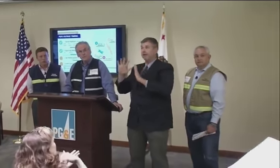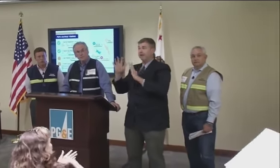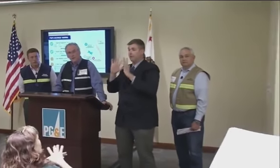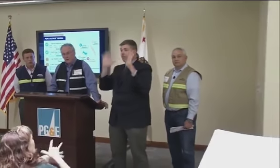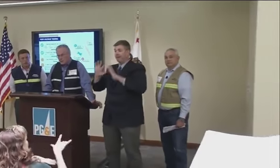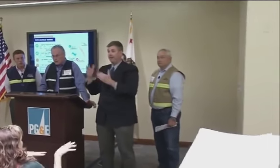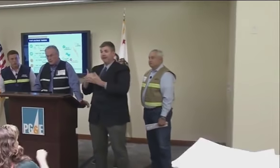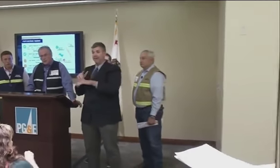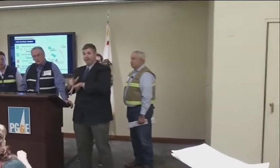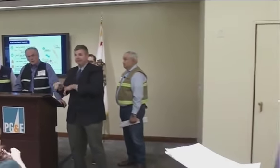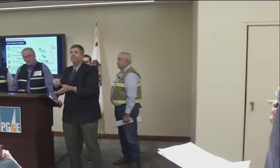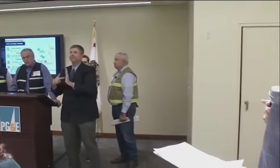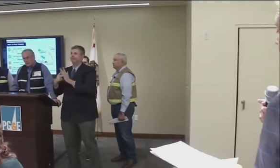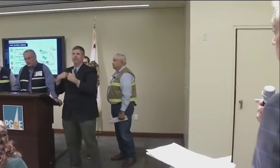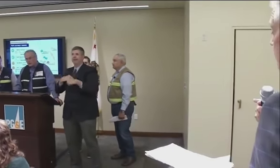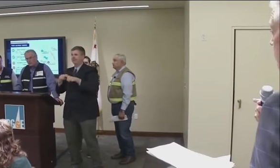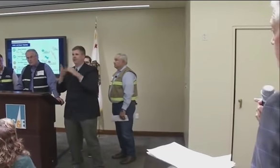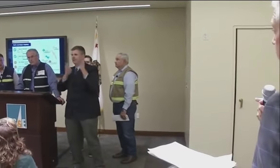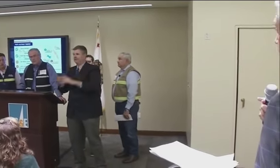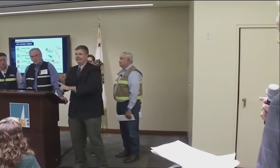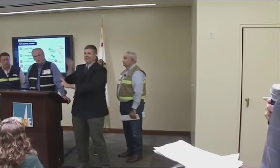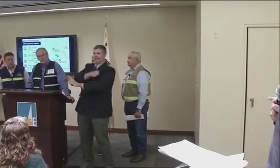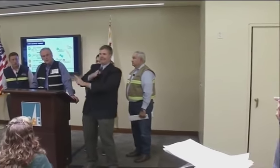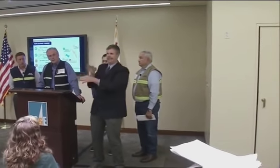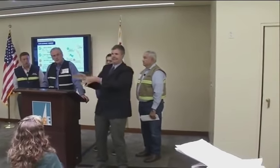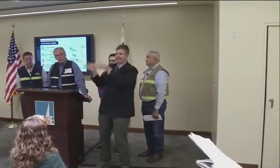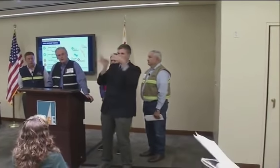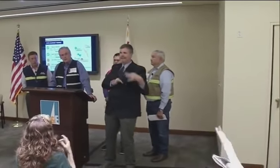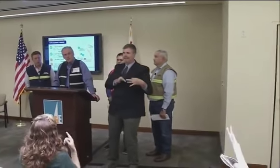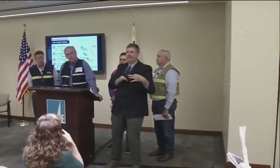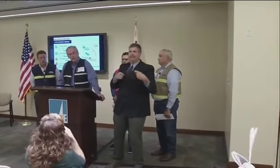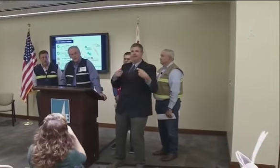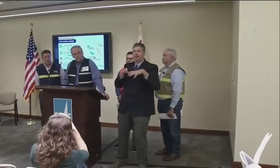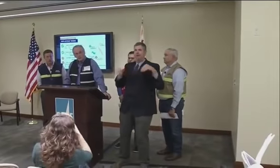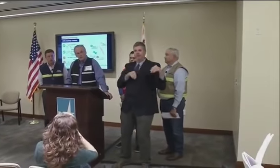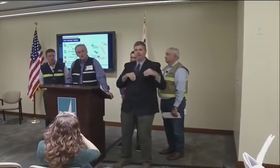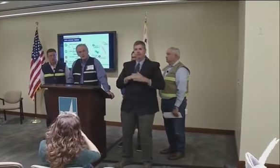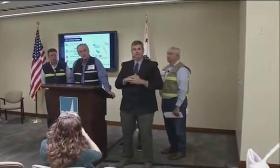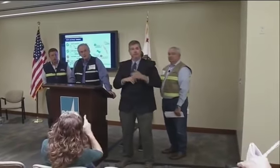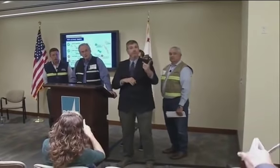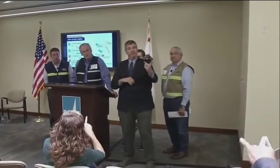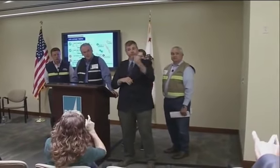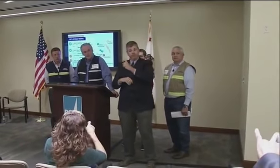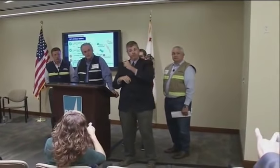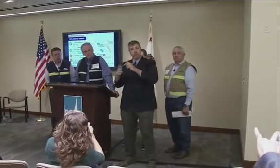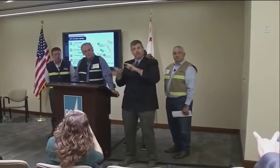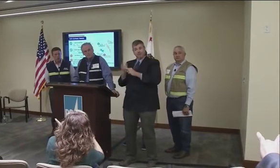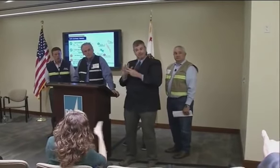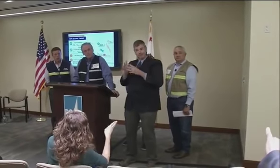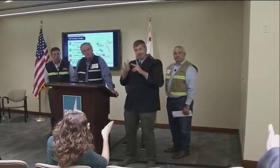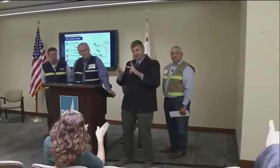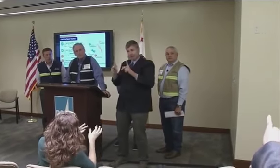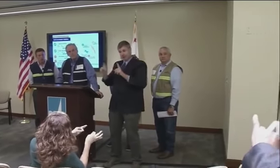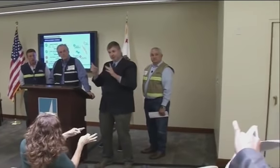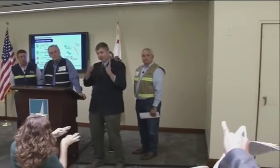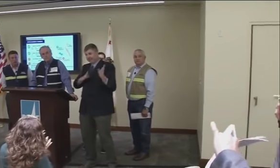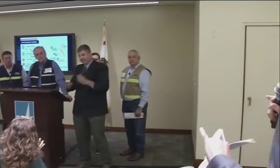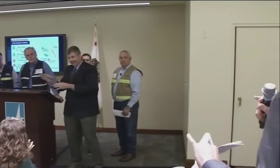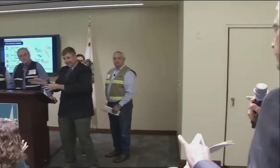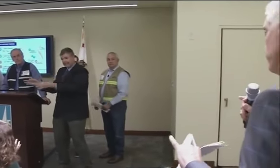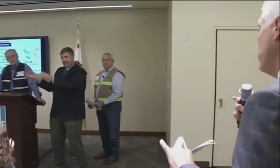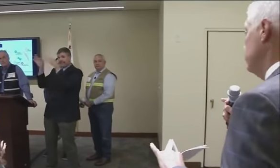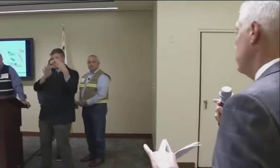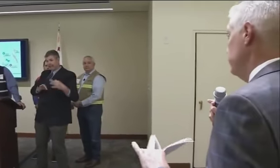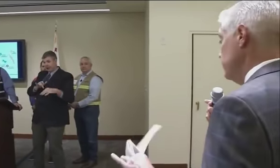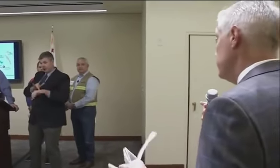and be ready earlier, you're thinking. So we try to be precise, but it's hard to be precise about when the winds start blowing. So yes. We are getting a lot of